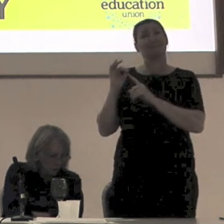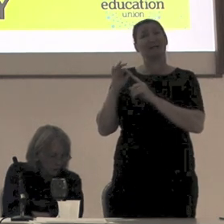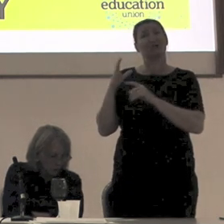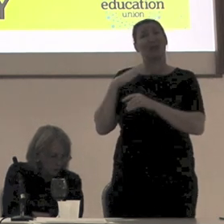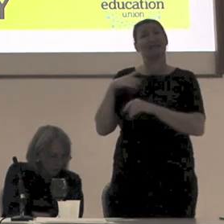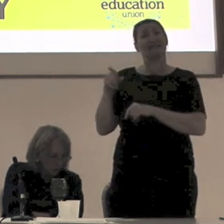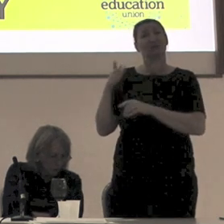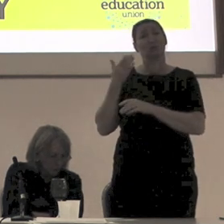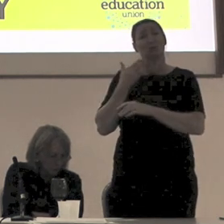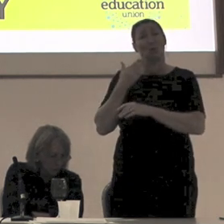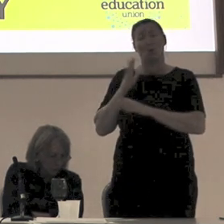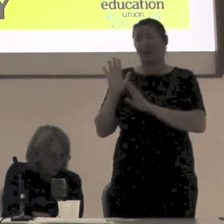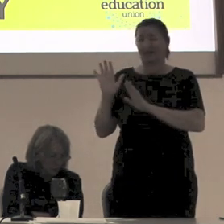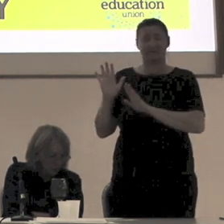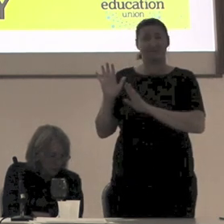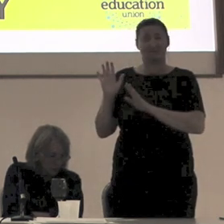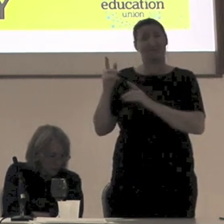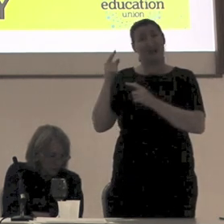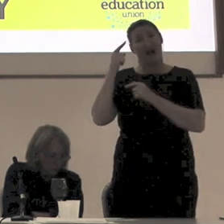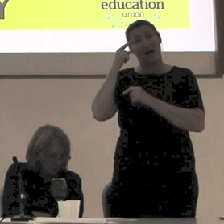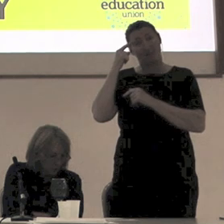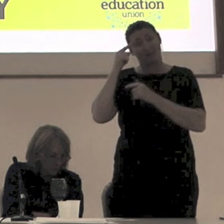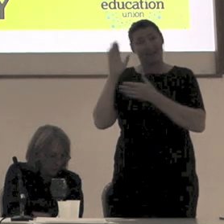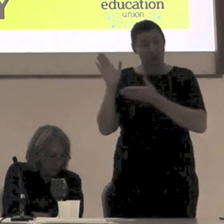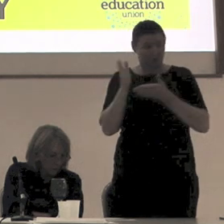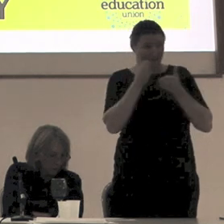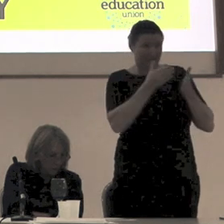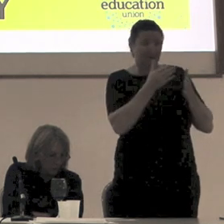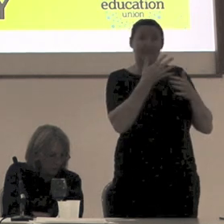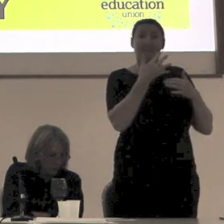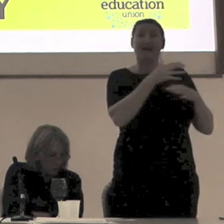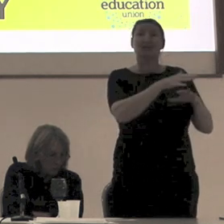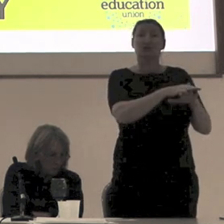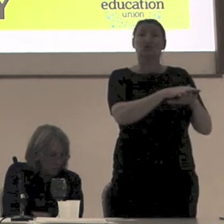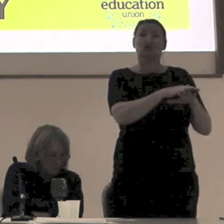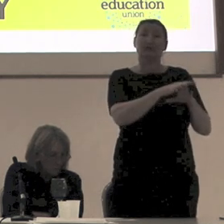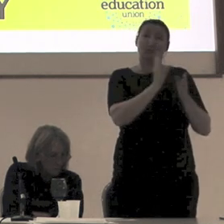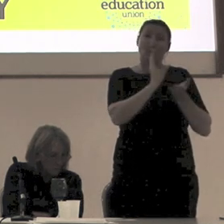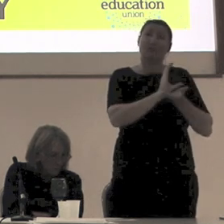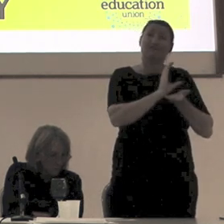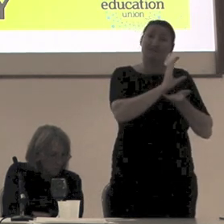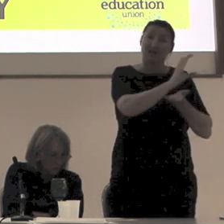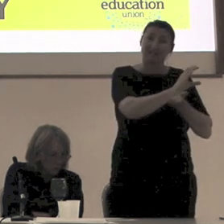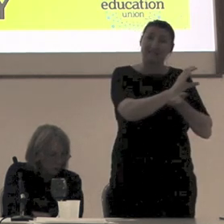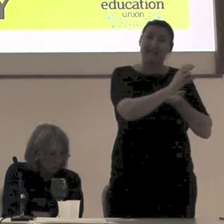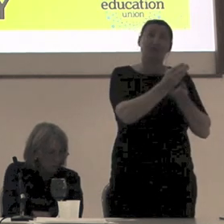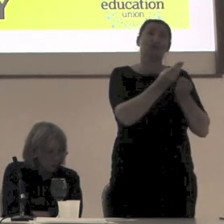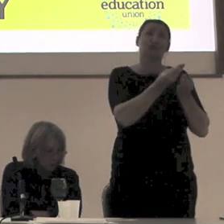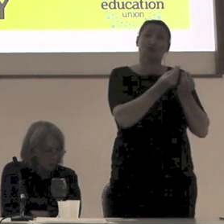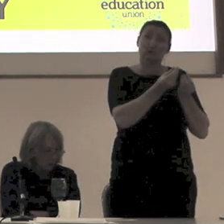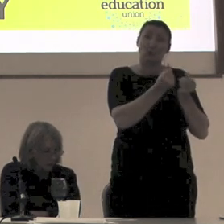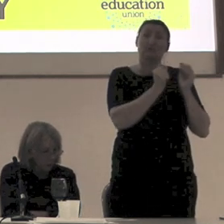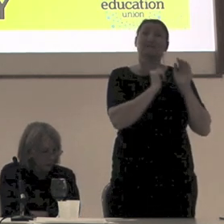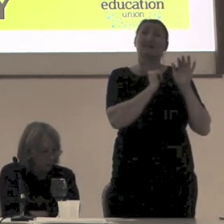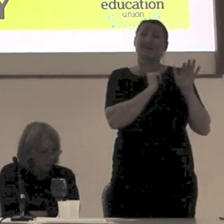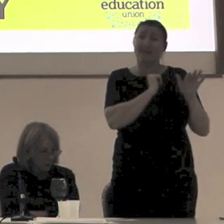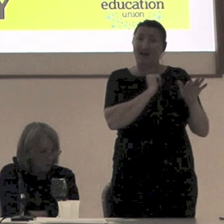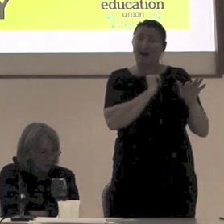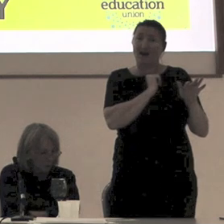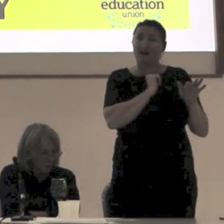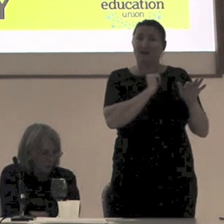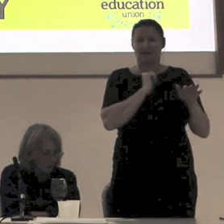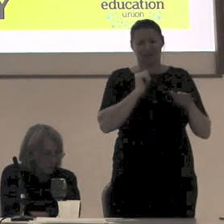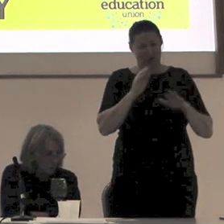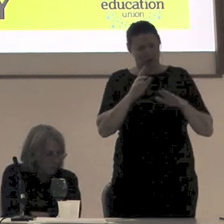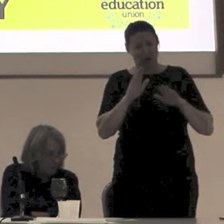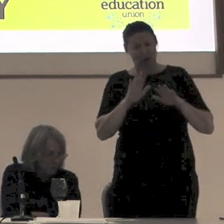fundamentally believe that should resources schools be adequately resources, properly funded, most of our students can